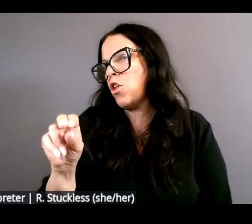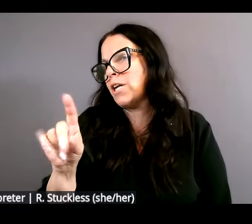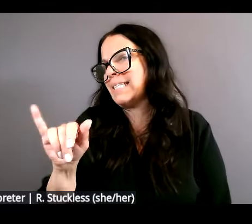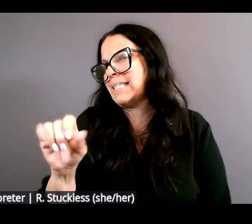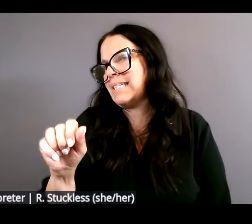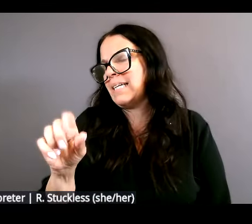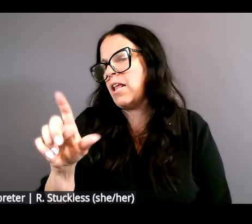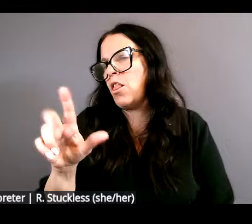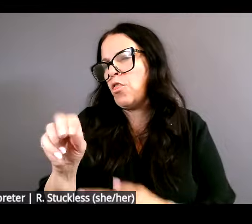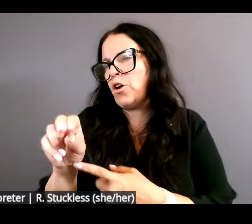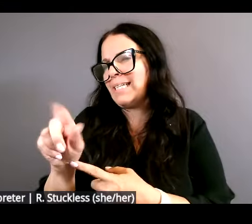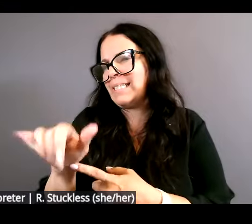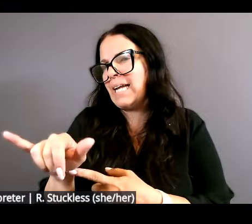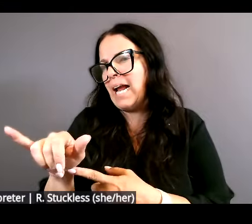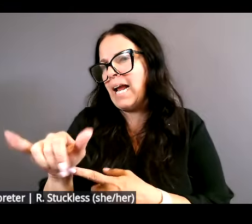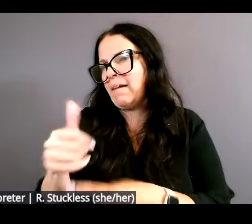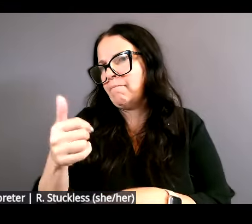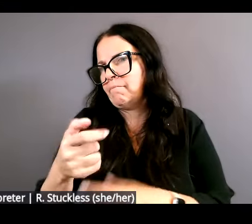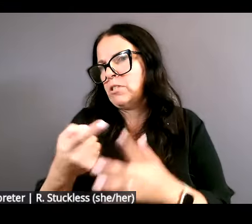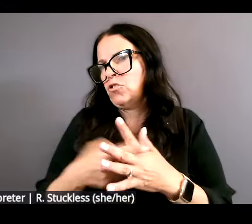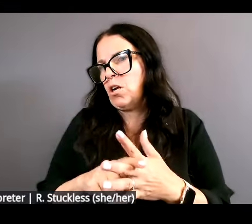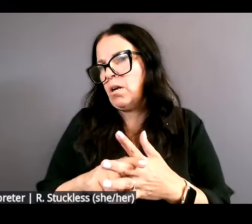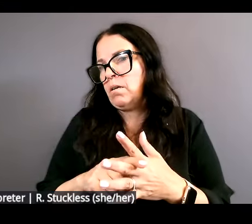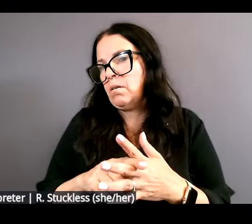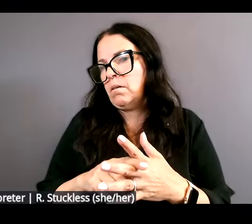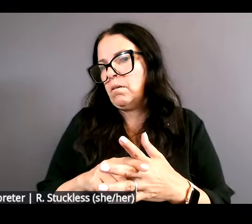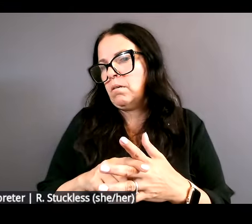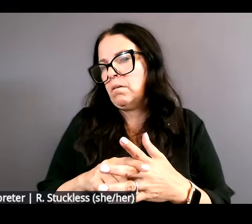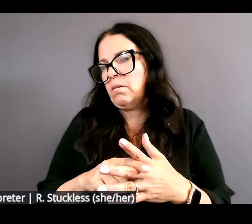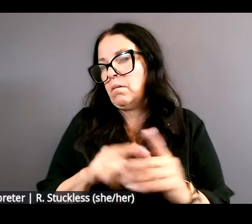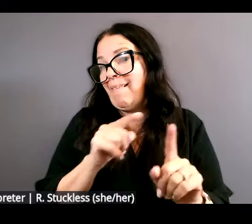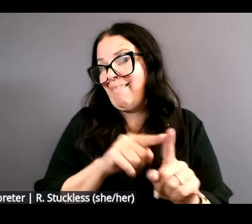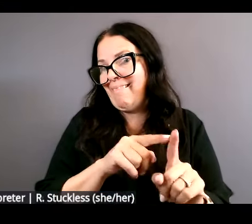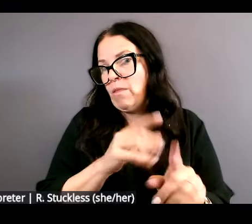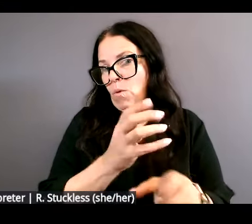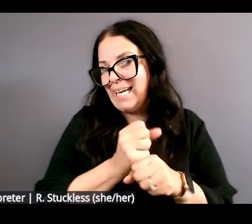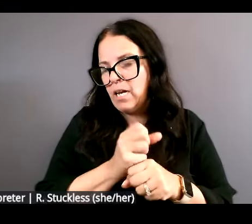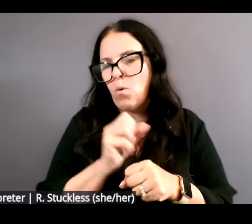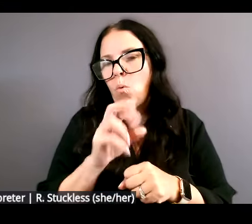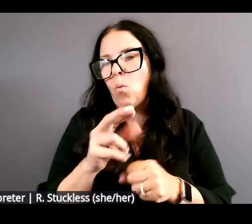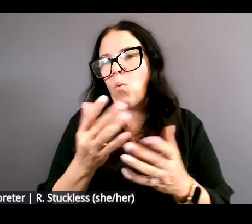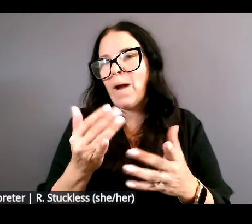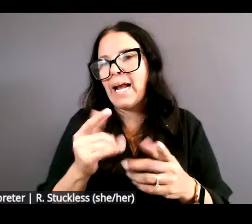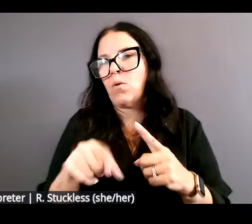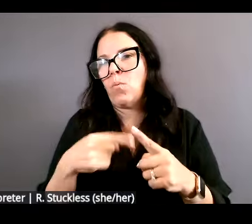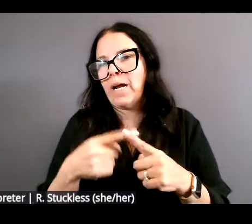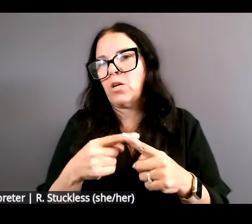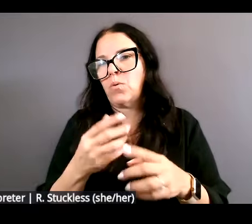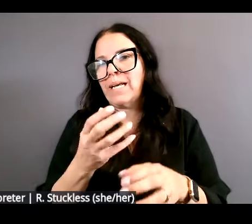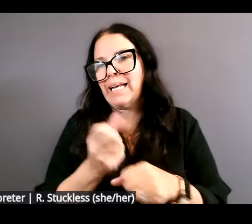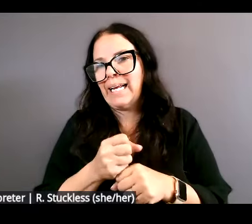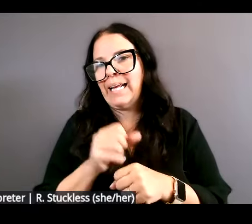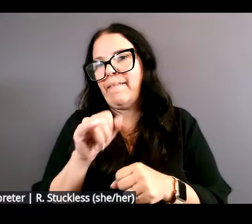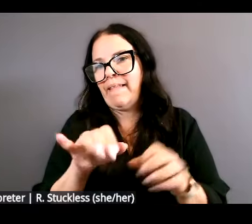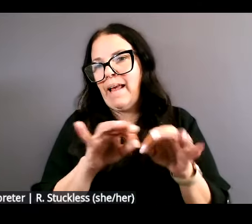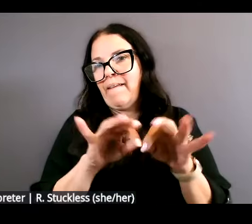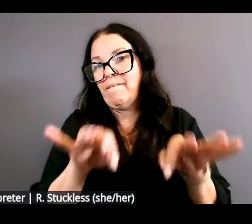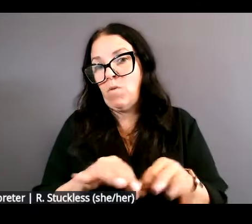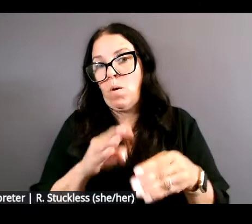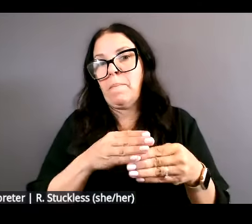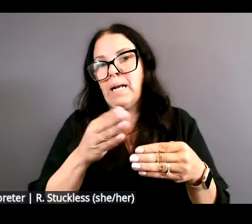get the form, even though you're making changes to it, or it would start once you have completed that form